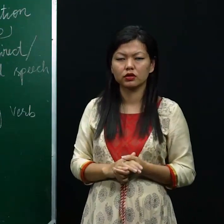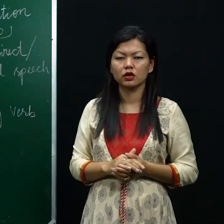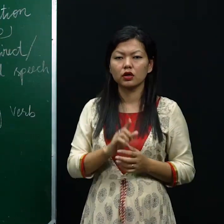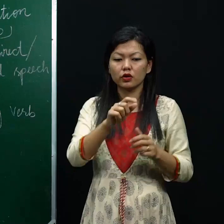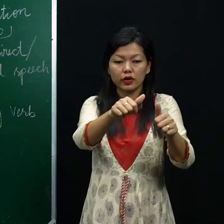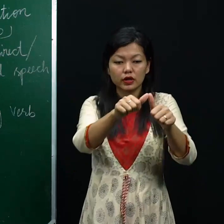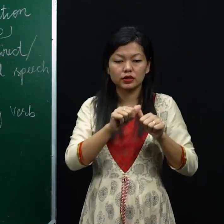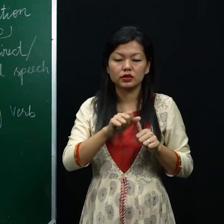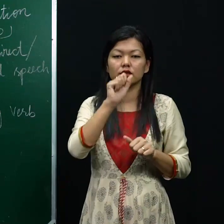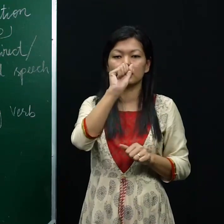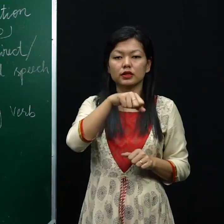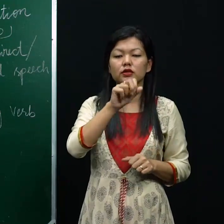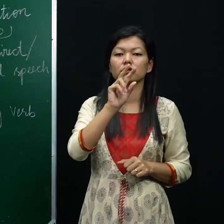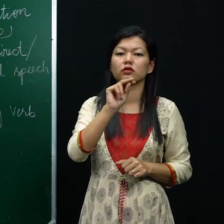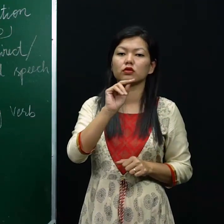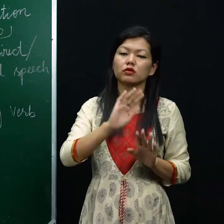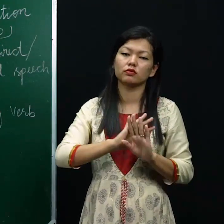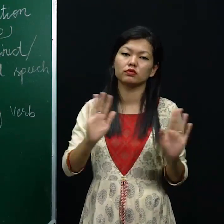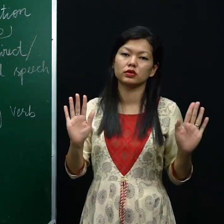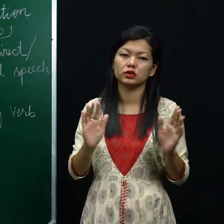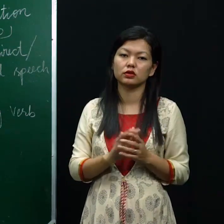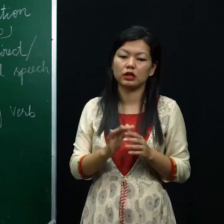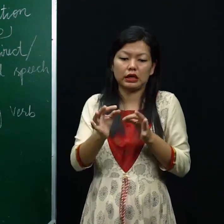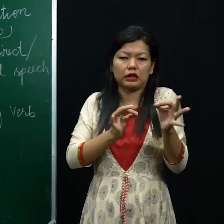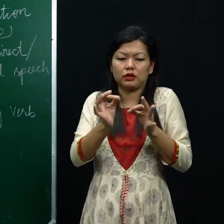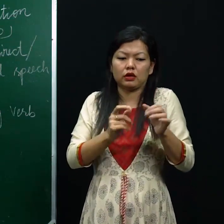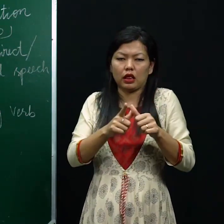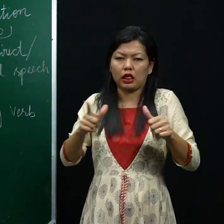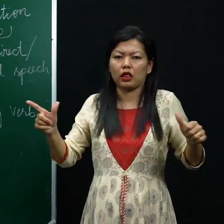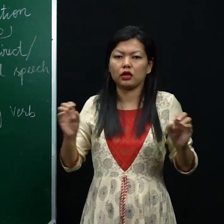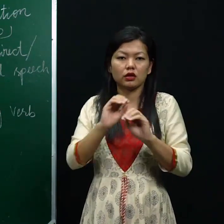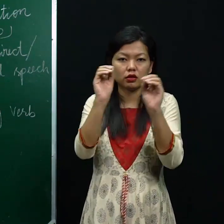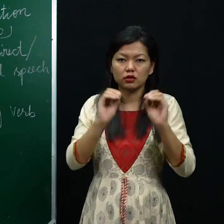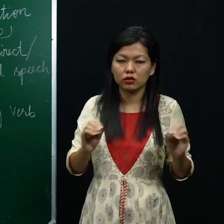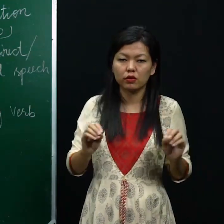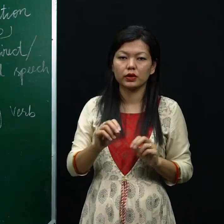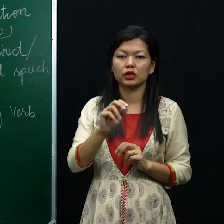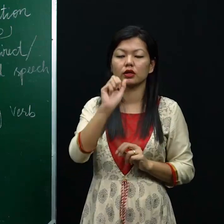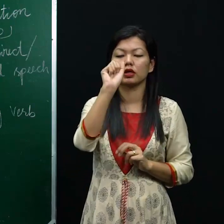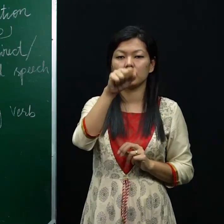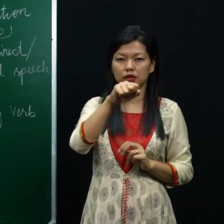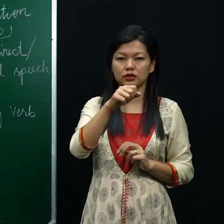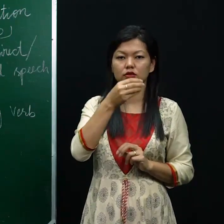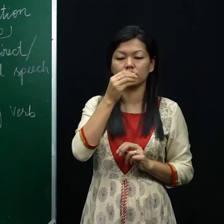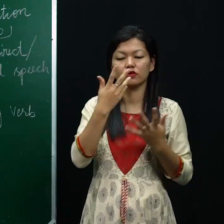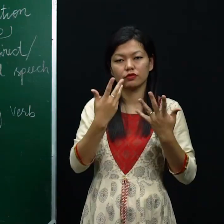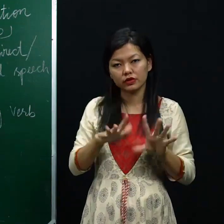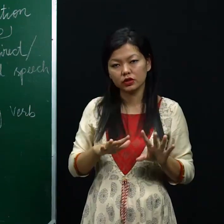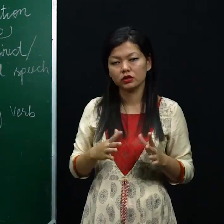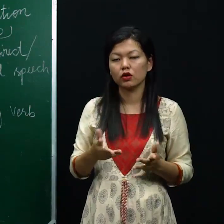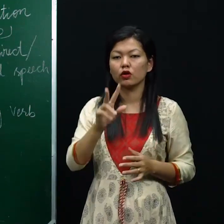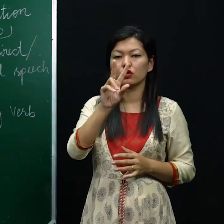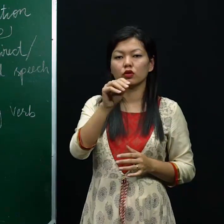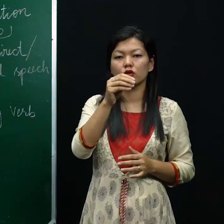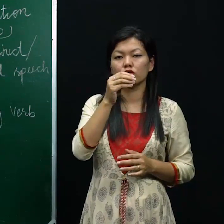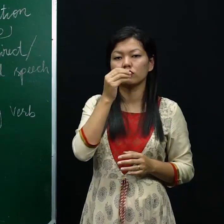either yes or no. You have no other, we have no other answers for that. And in a sentence which deals with